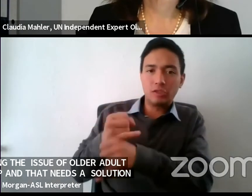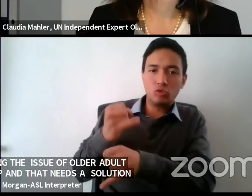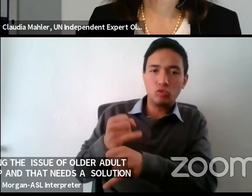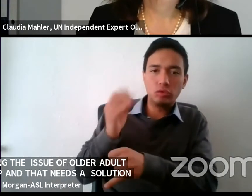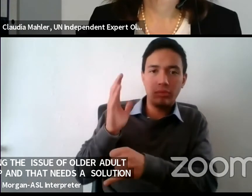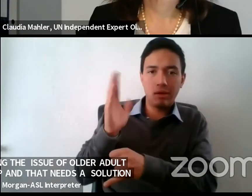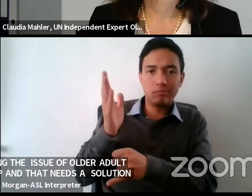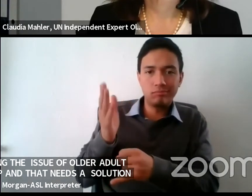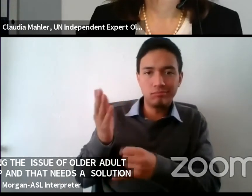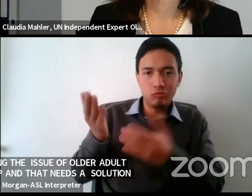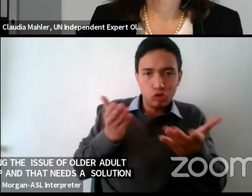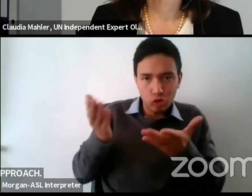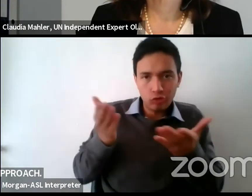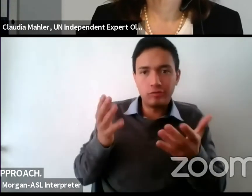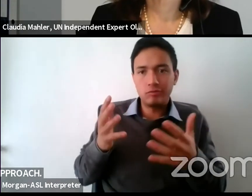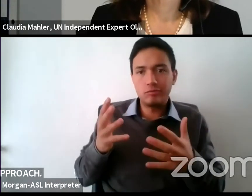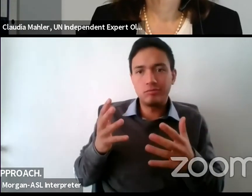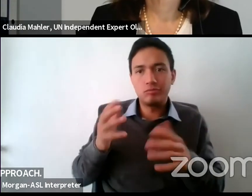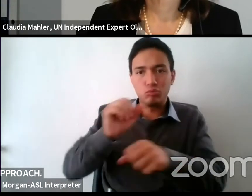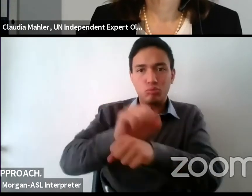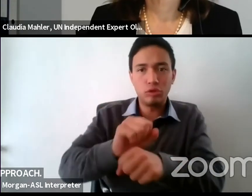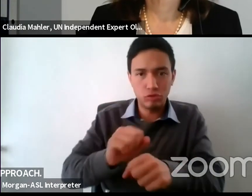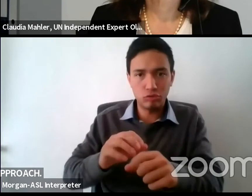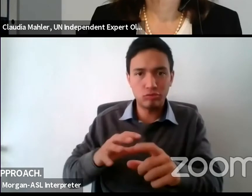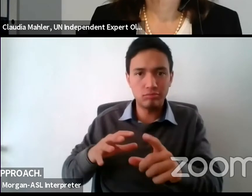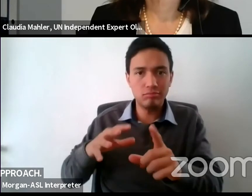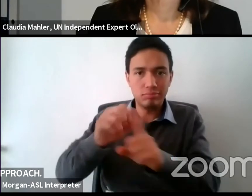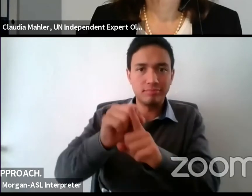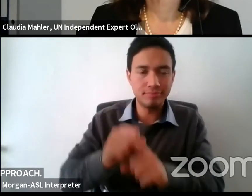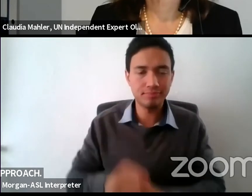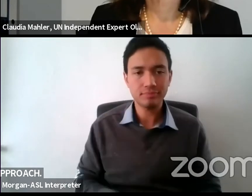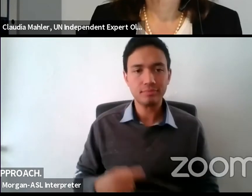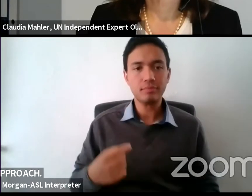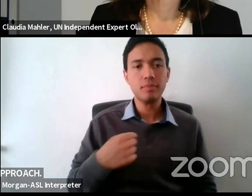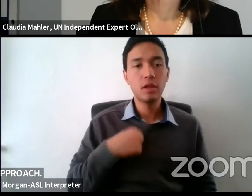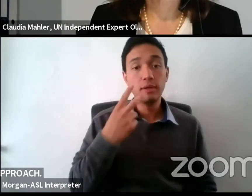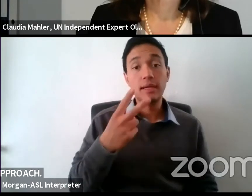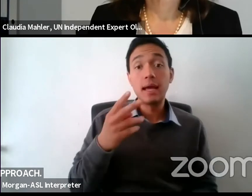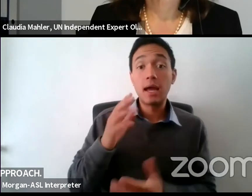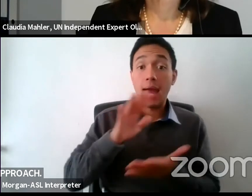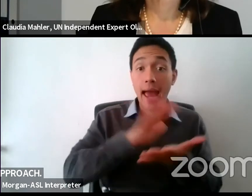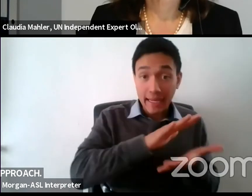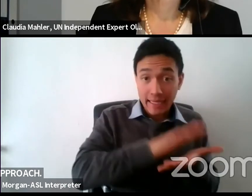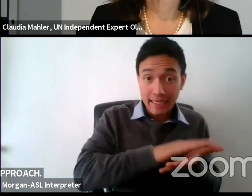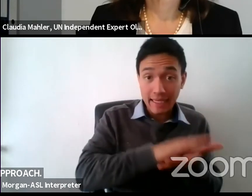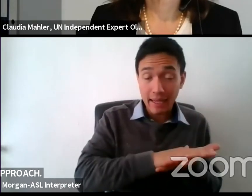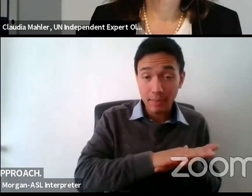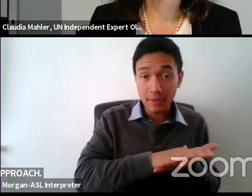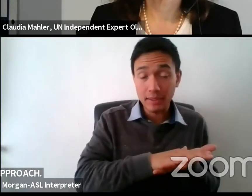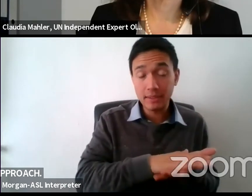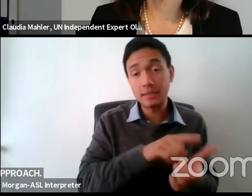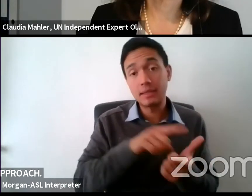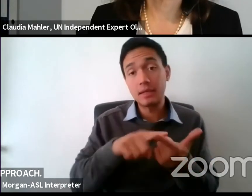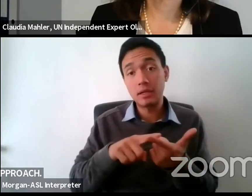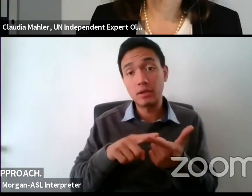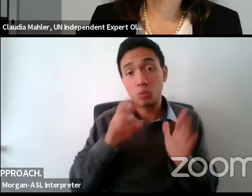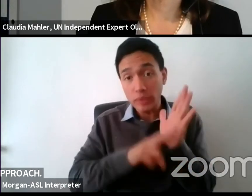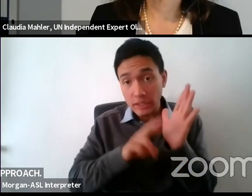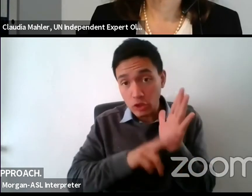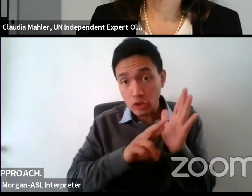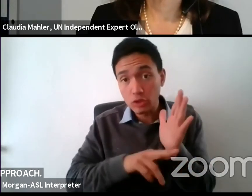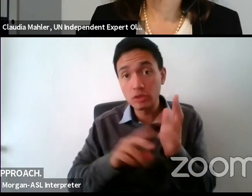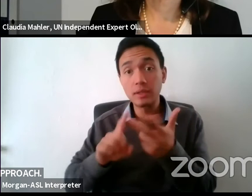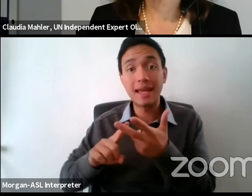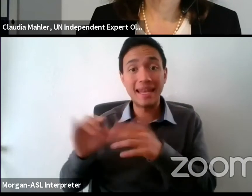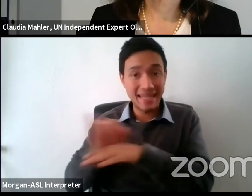see partnerships which will be between academia, which is research, industry, and the associations like AARP,